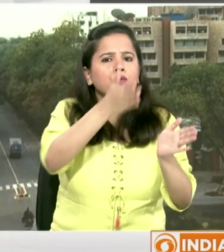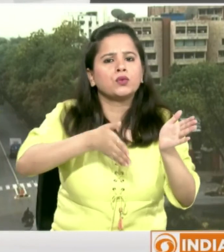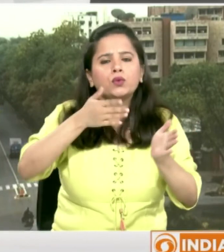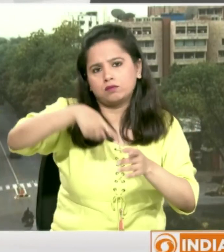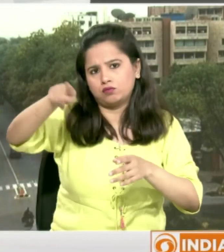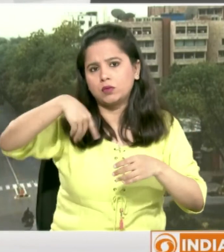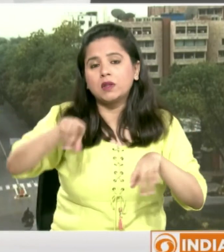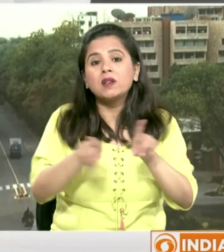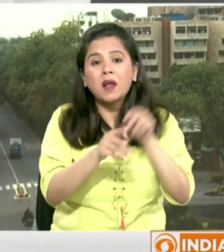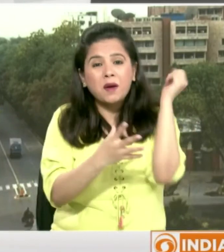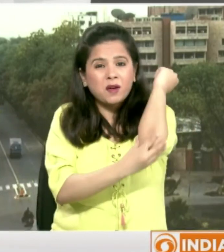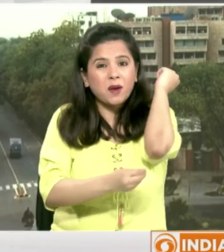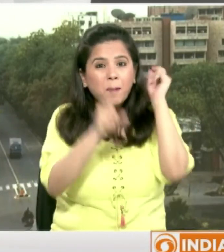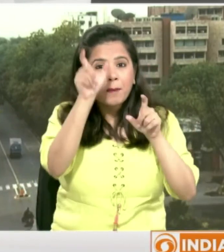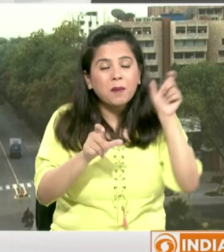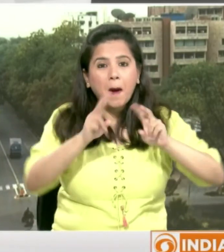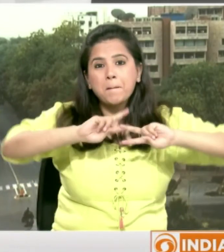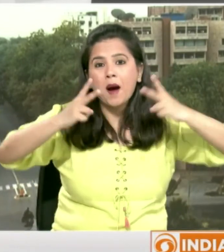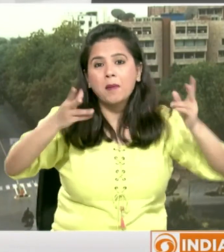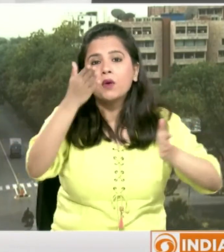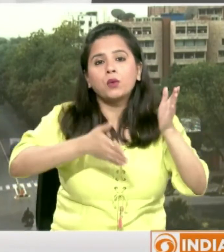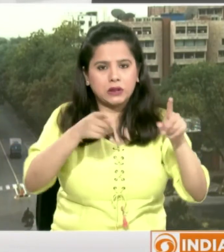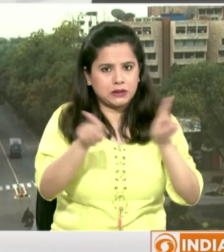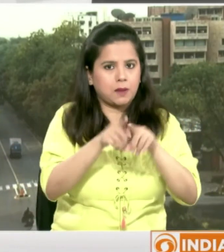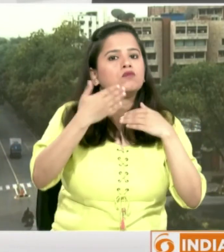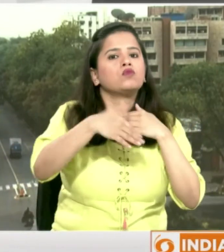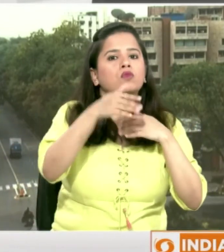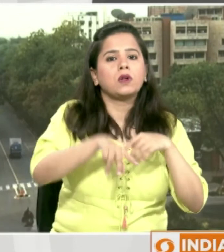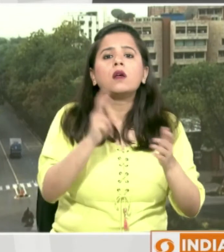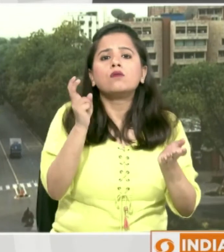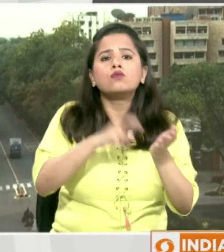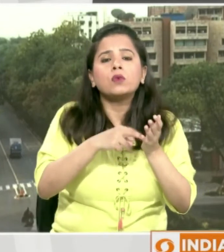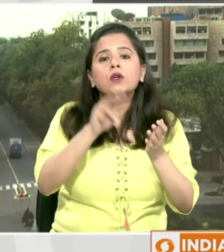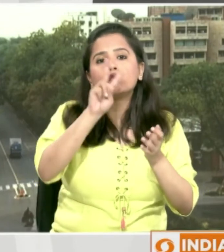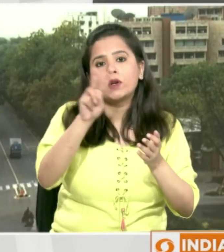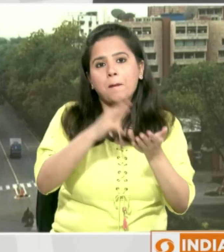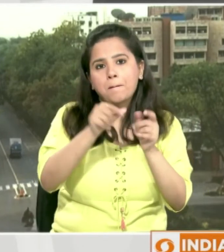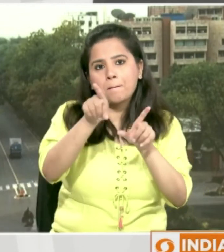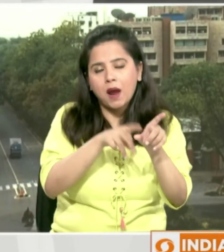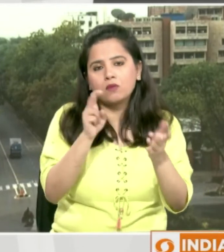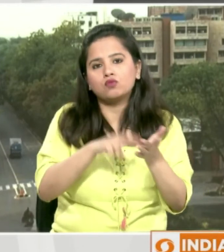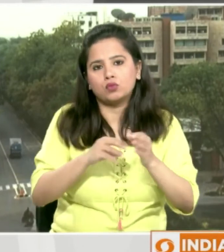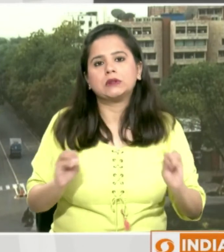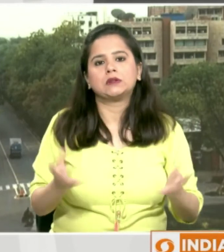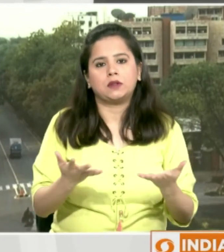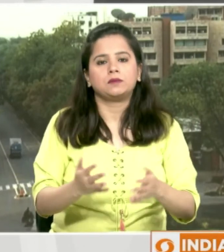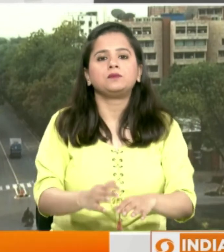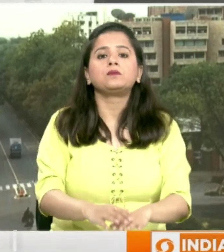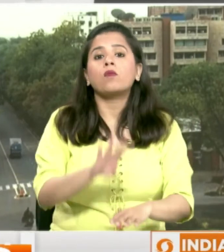trains also continue plying. The waitlist tickets to be issued from the 22nd.